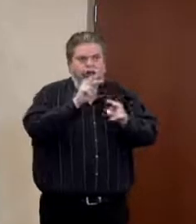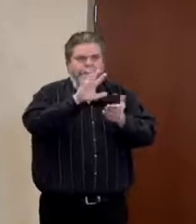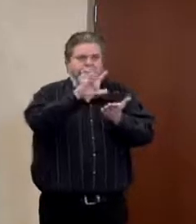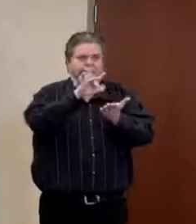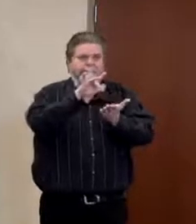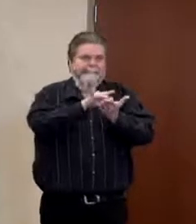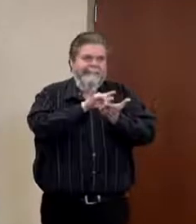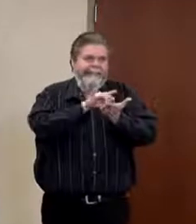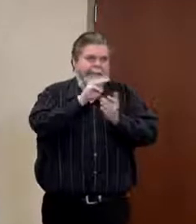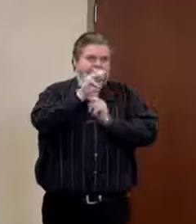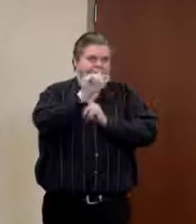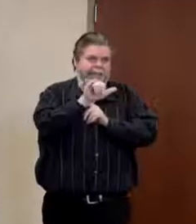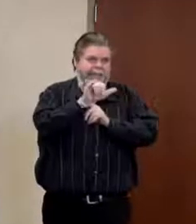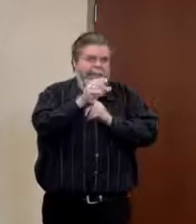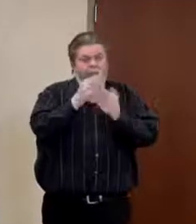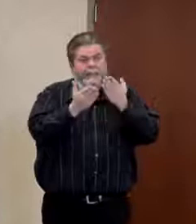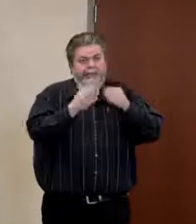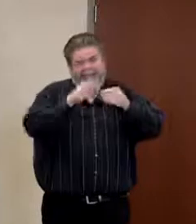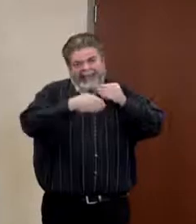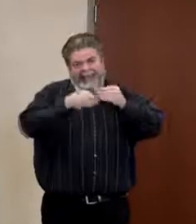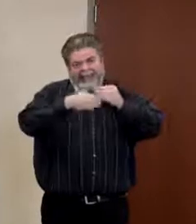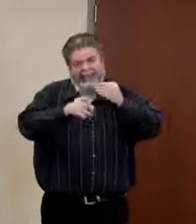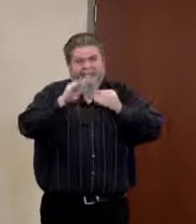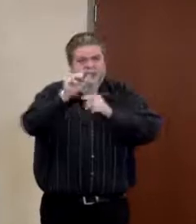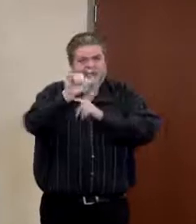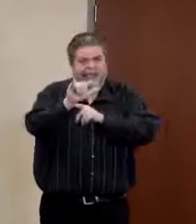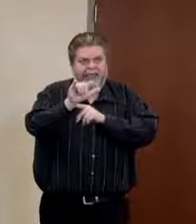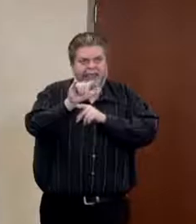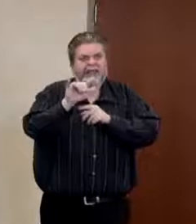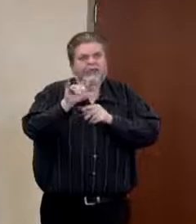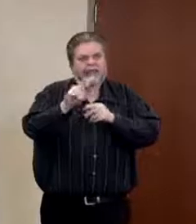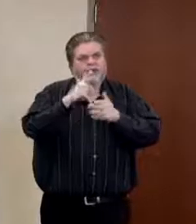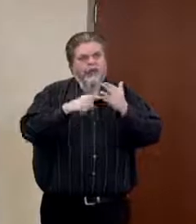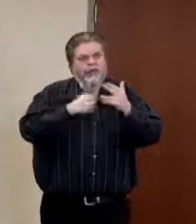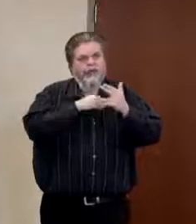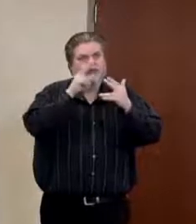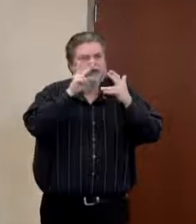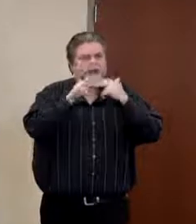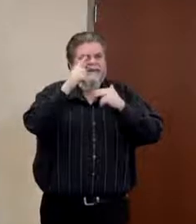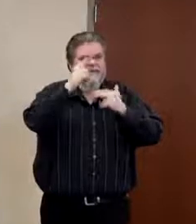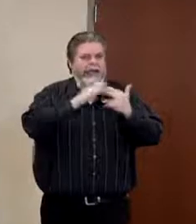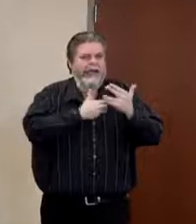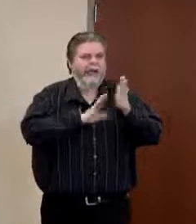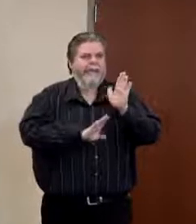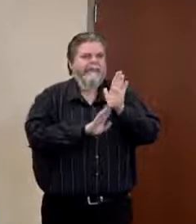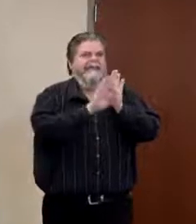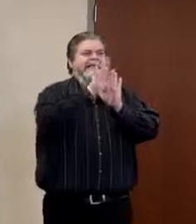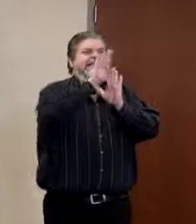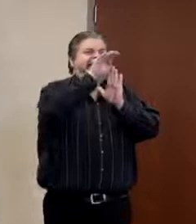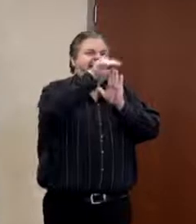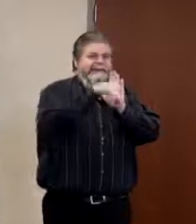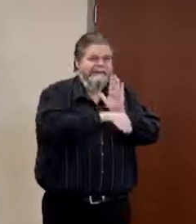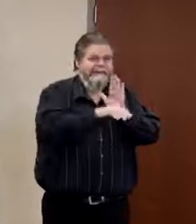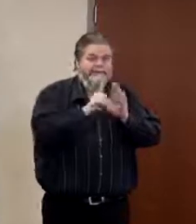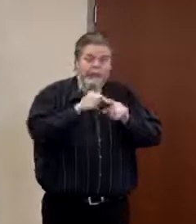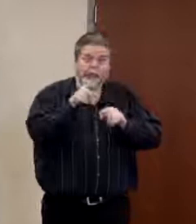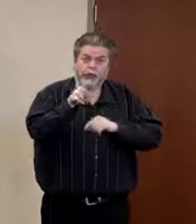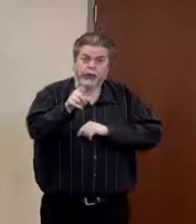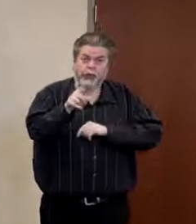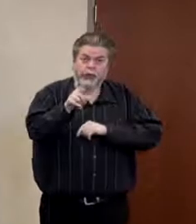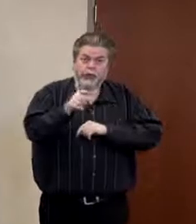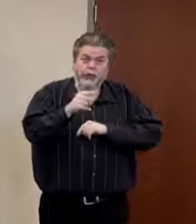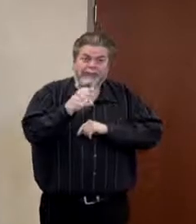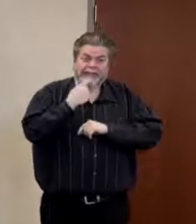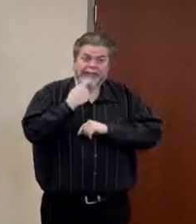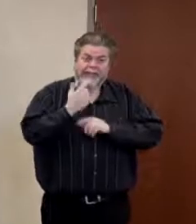May peak, and I want to talk about that here this morning because I think there's a perception that when you say, okay,